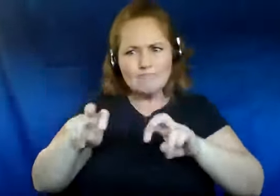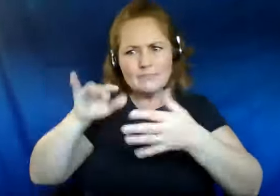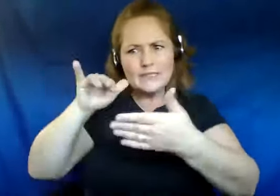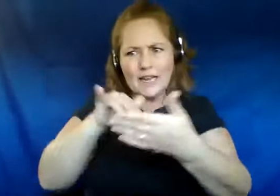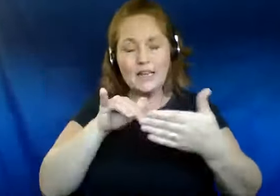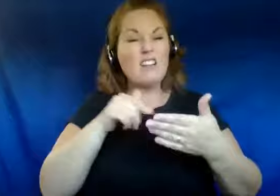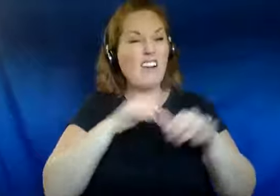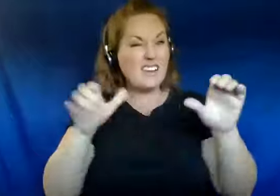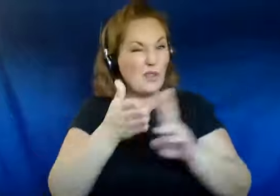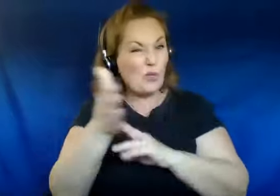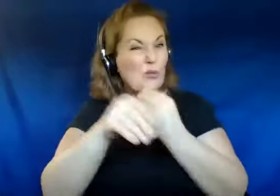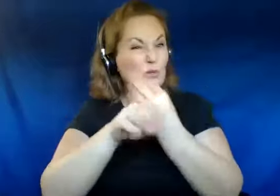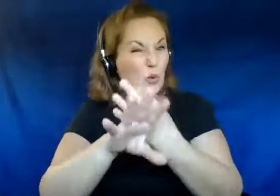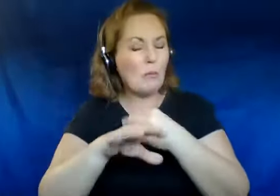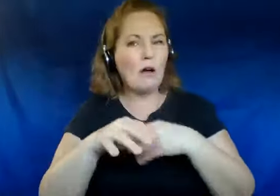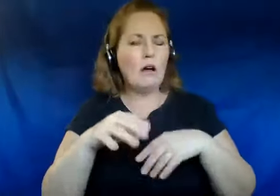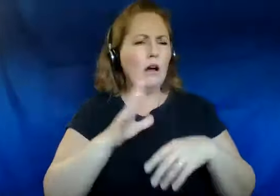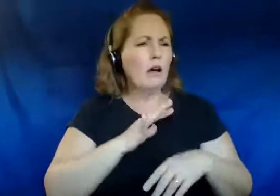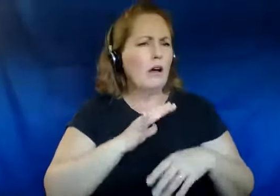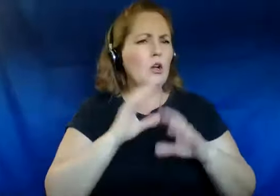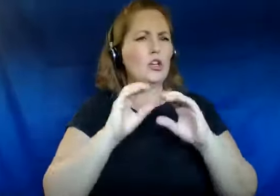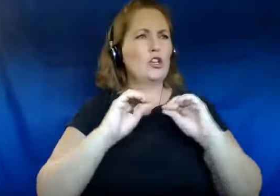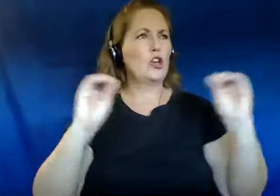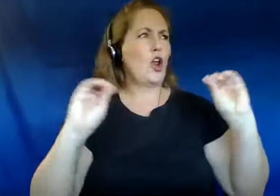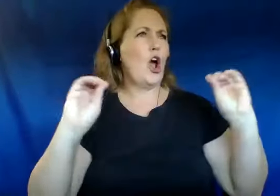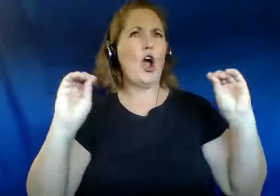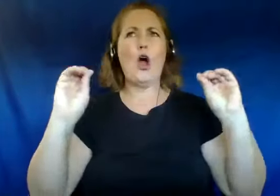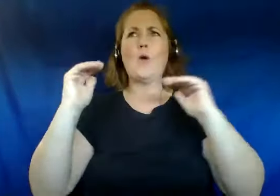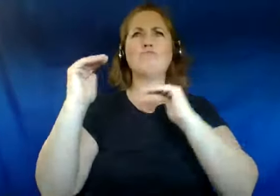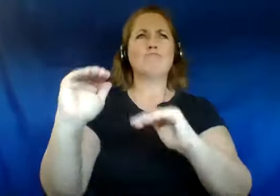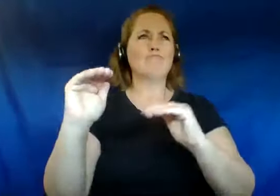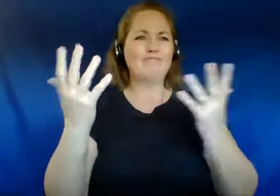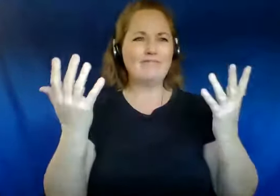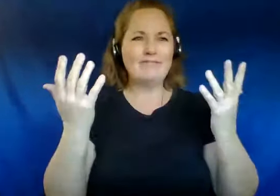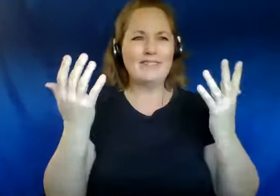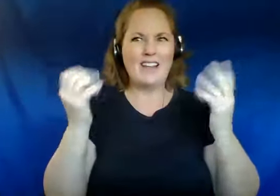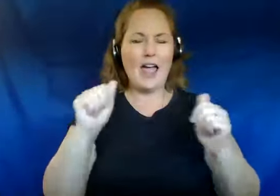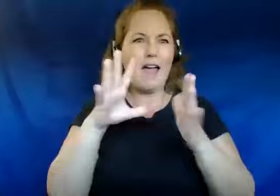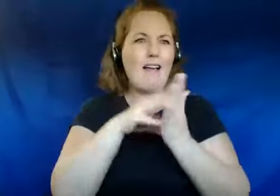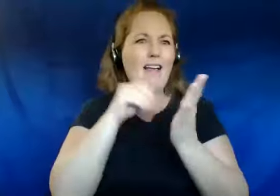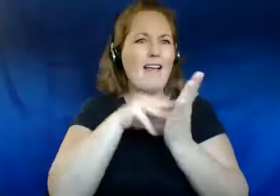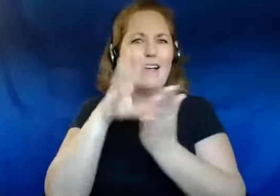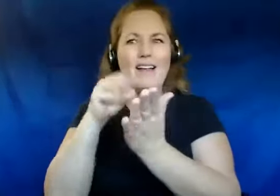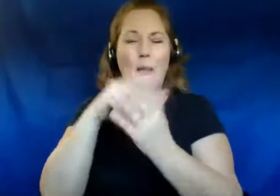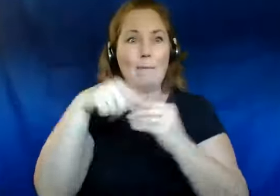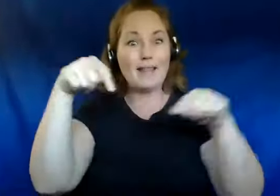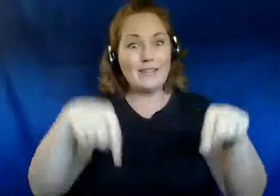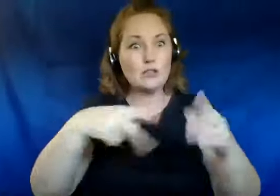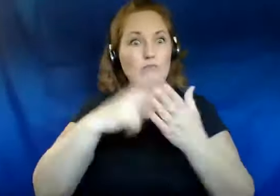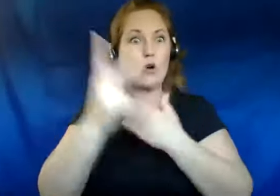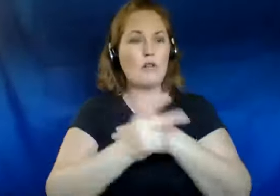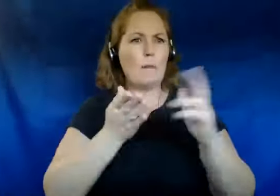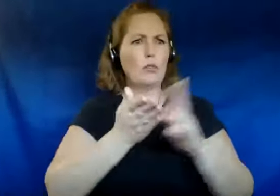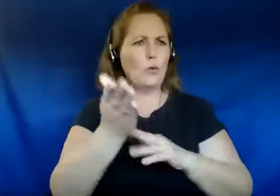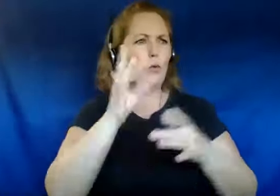I mean, it's just, there is no end to what we can do and how much more we can learn about this program and how much more we